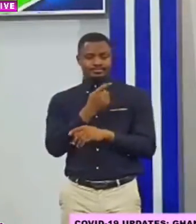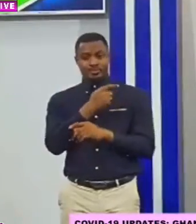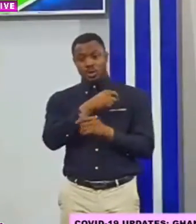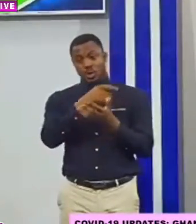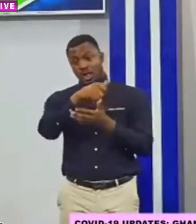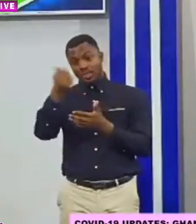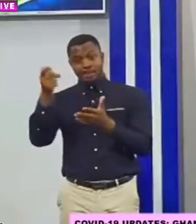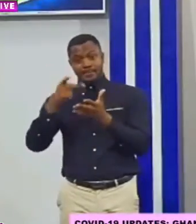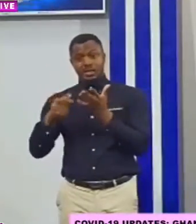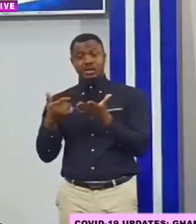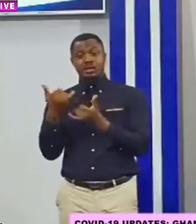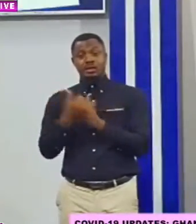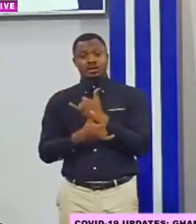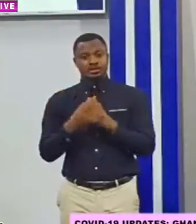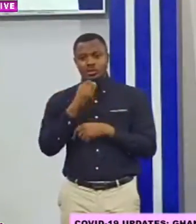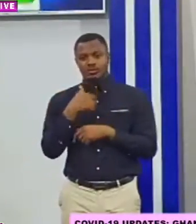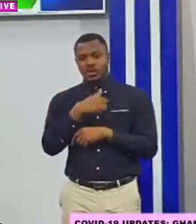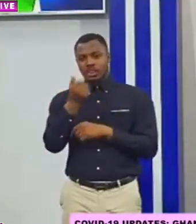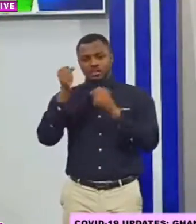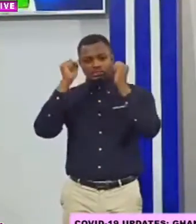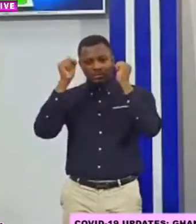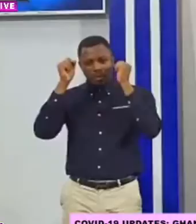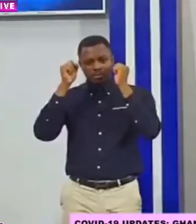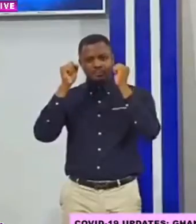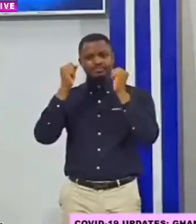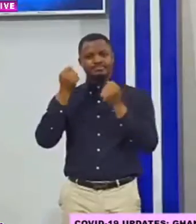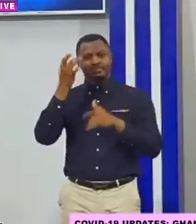the other parts of the country, we do not have any critical cases there.